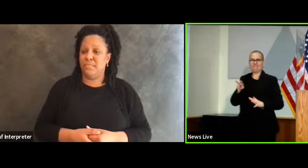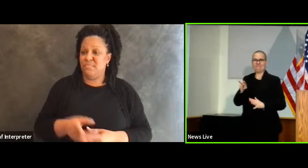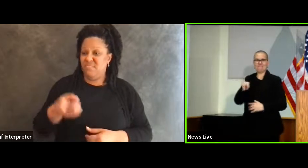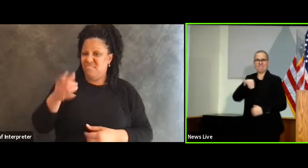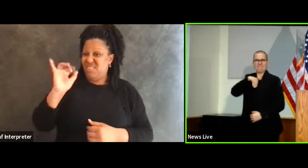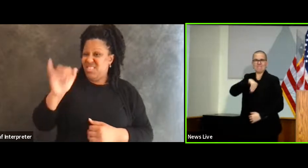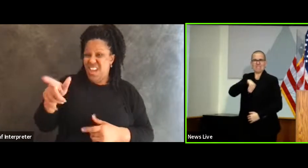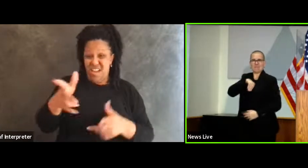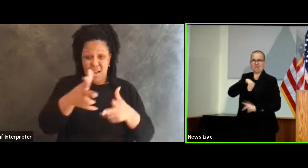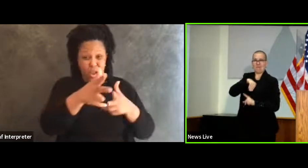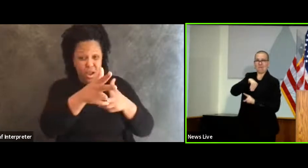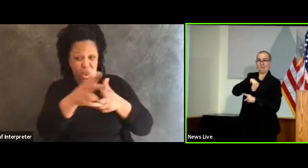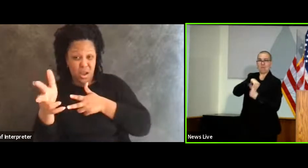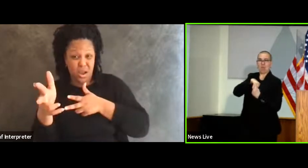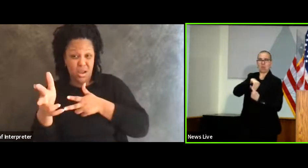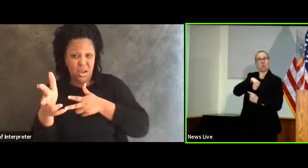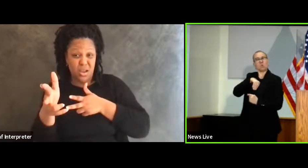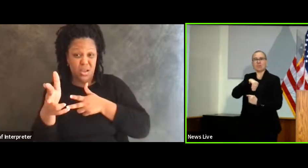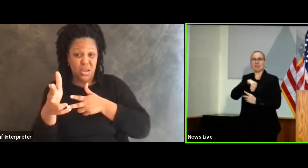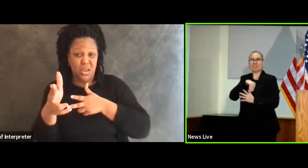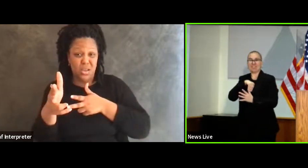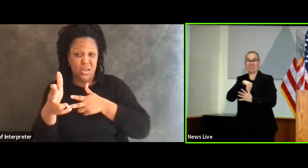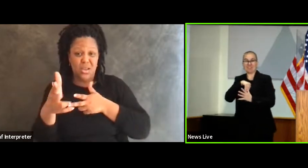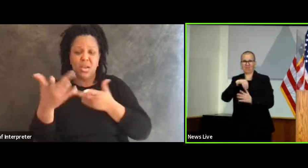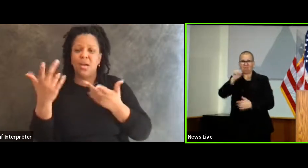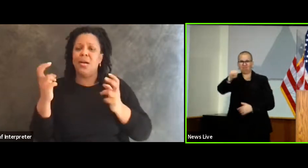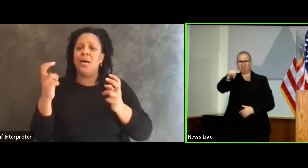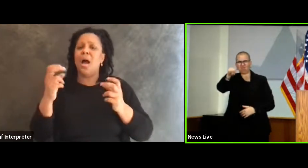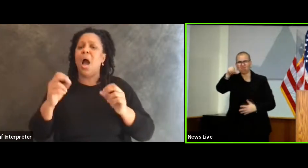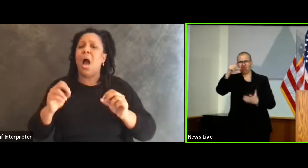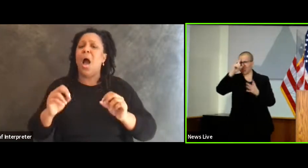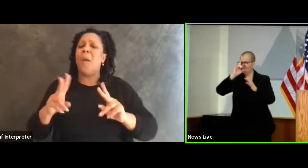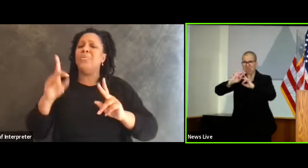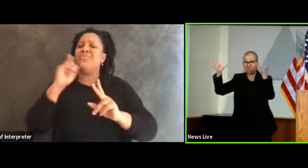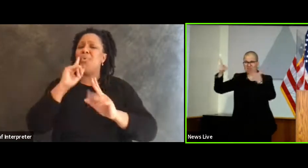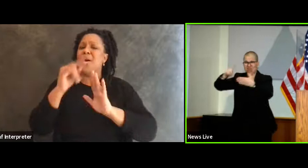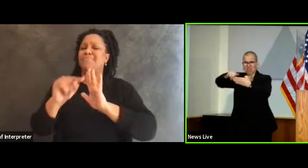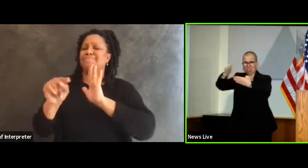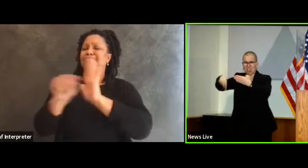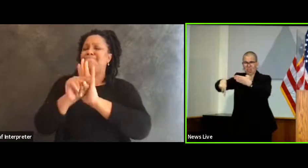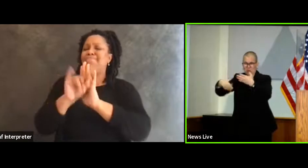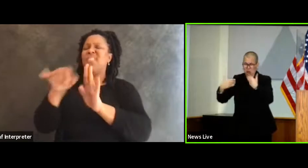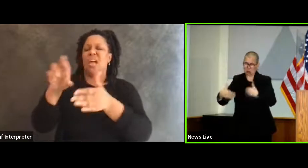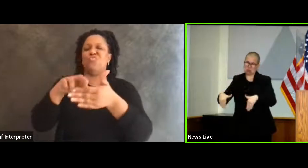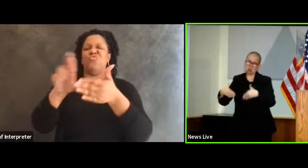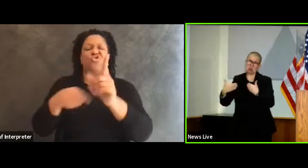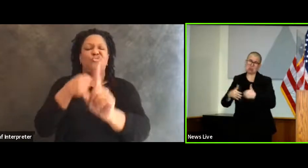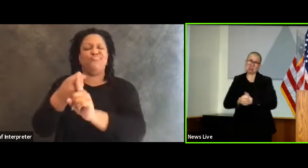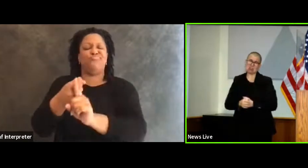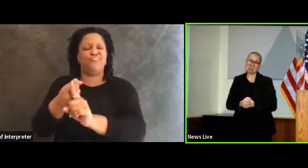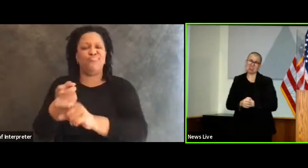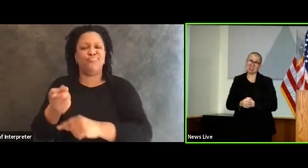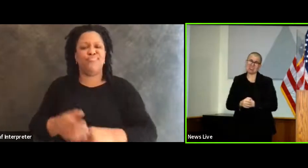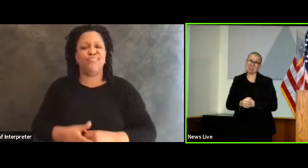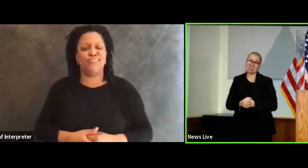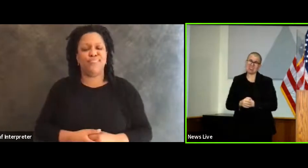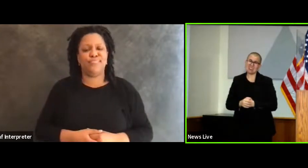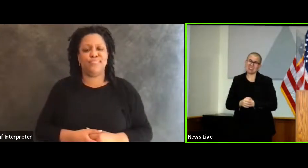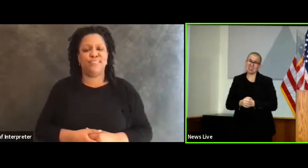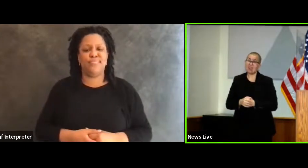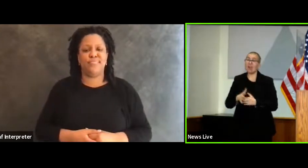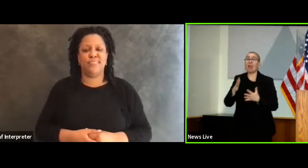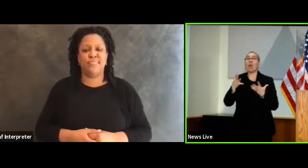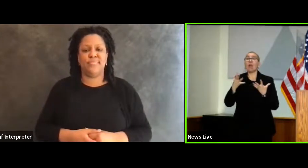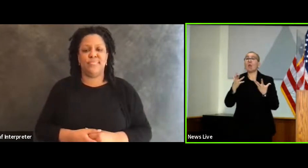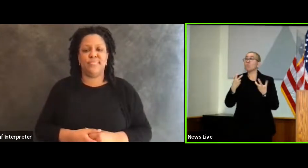for tragic outcomes. And the fact that it happens repeatedly, not once or twice, but over